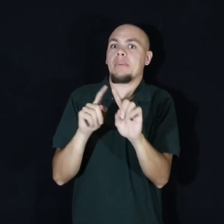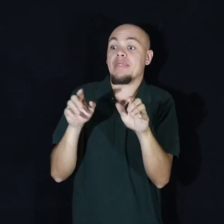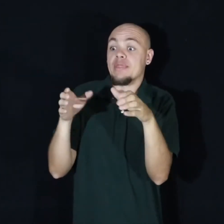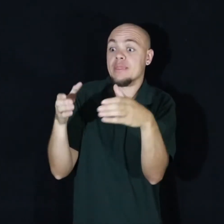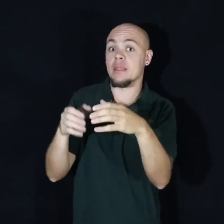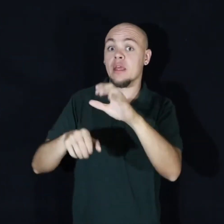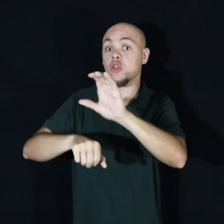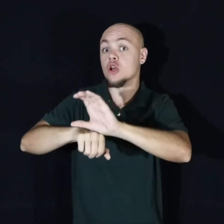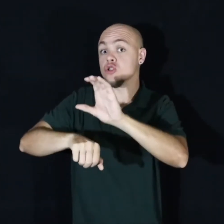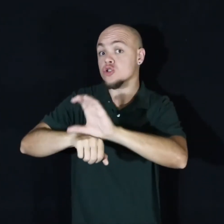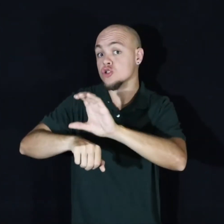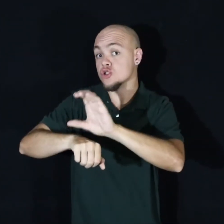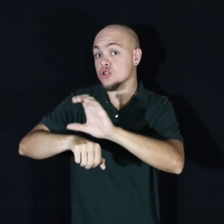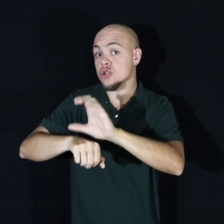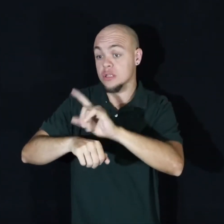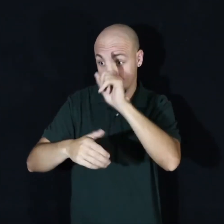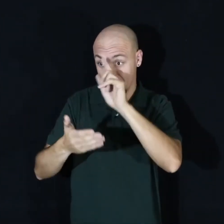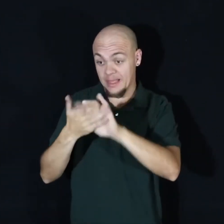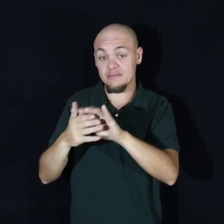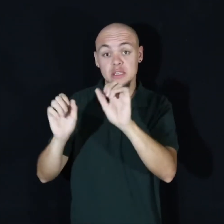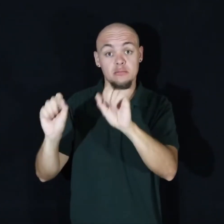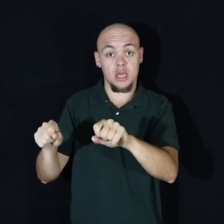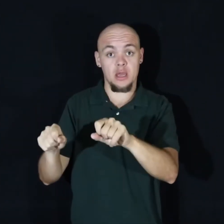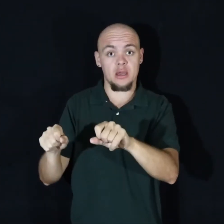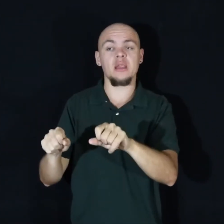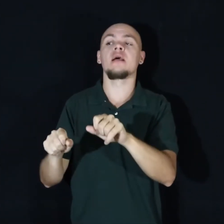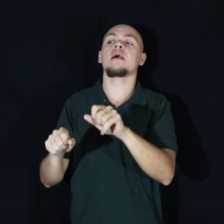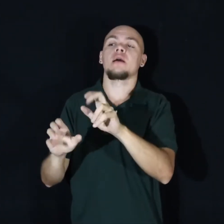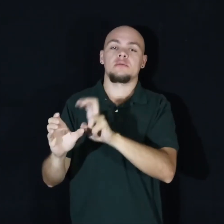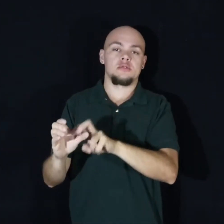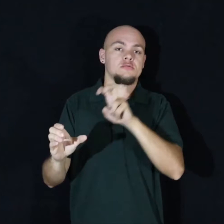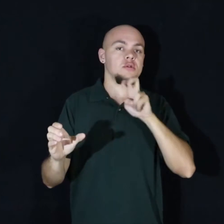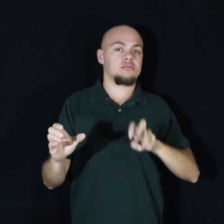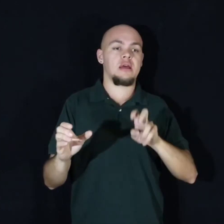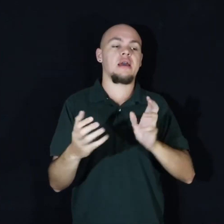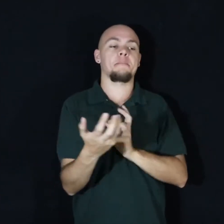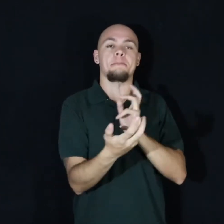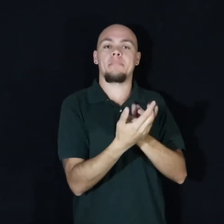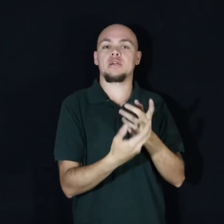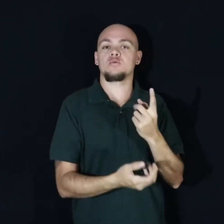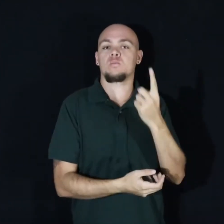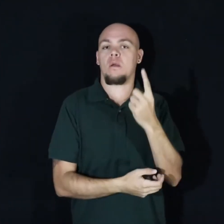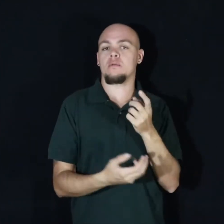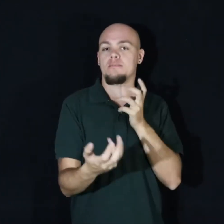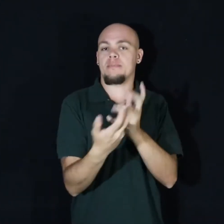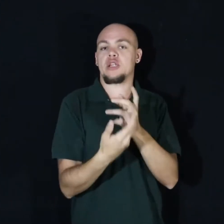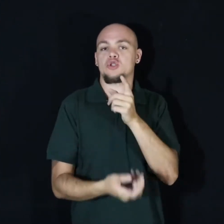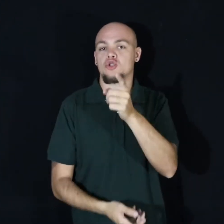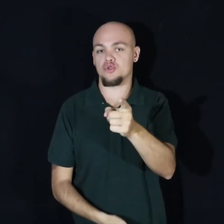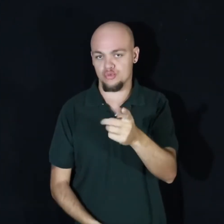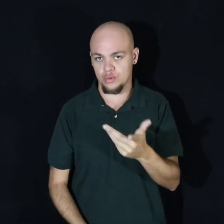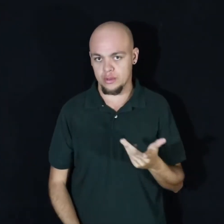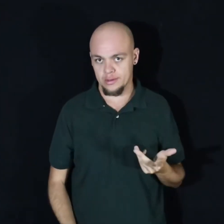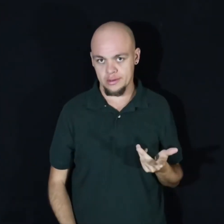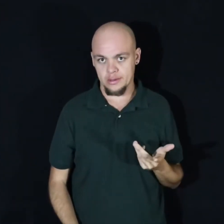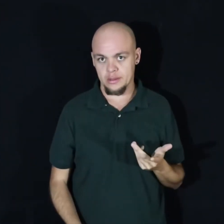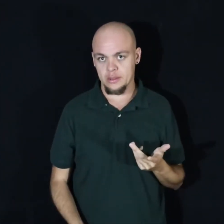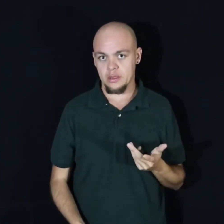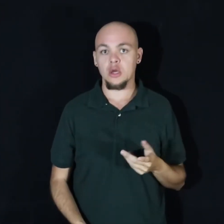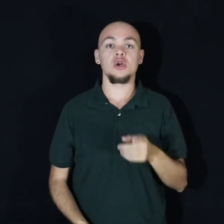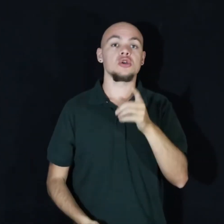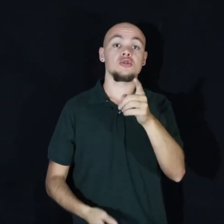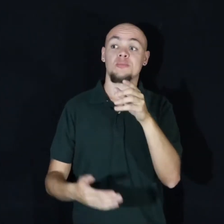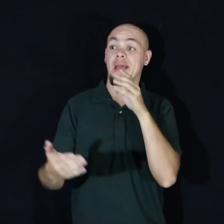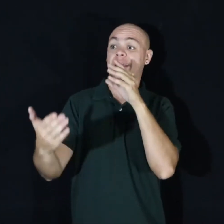your denomination does, you should really leave that denomination and find one that lines up with you. I don't think that you